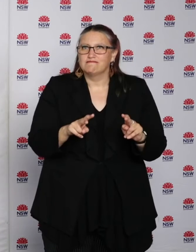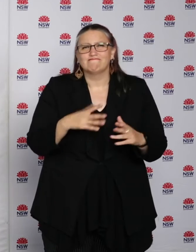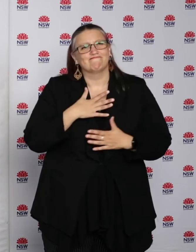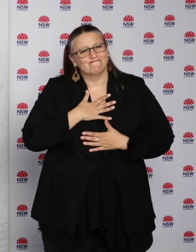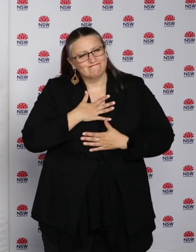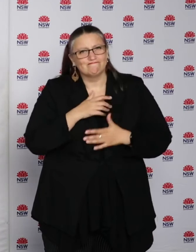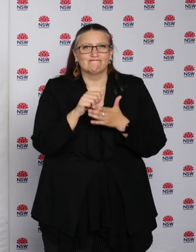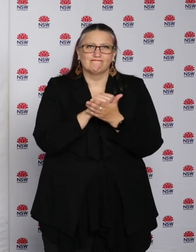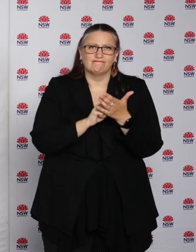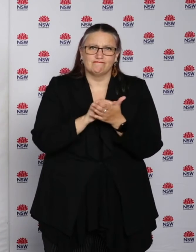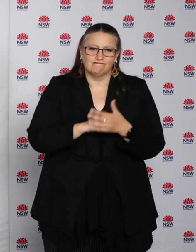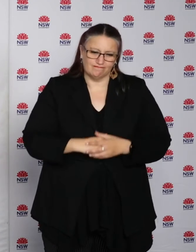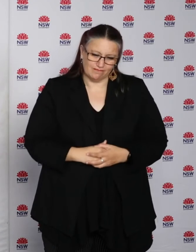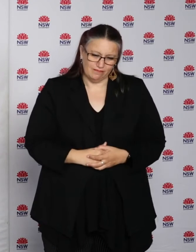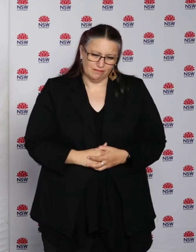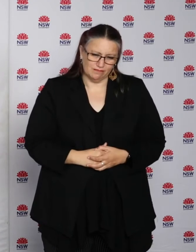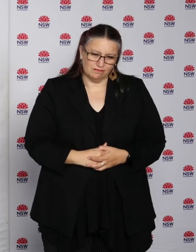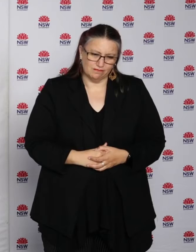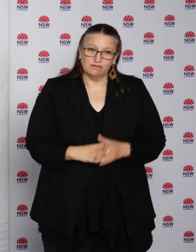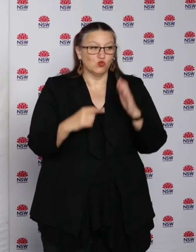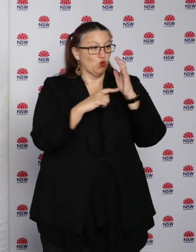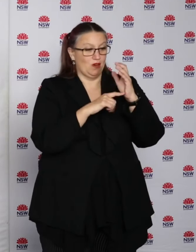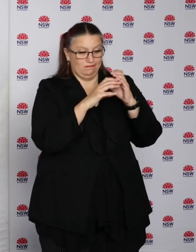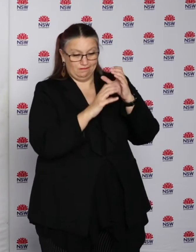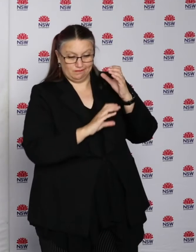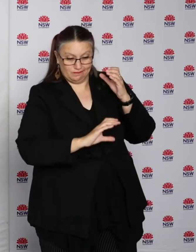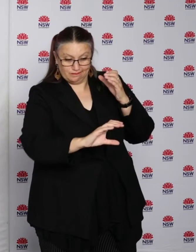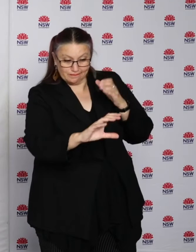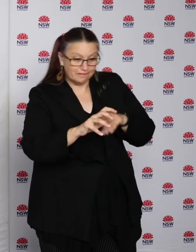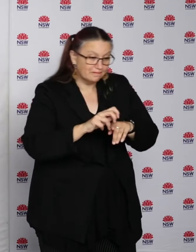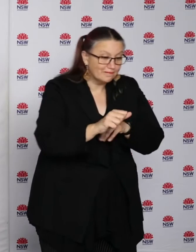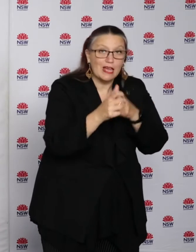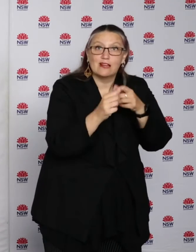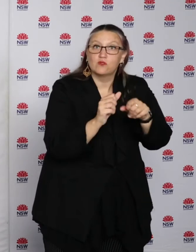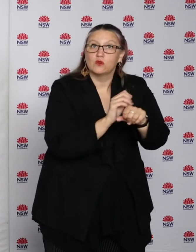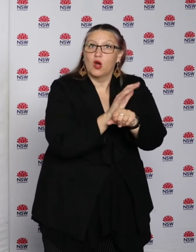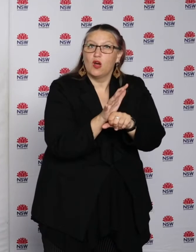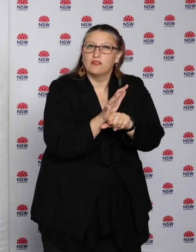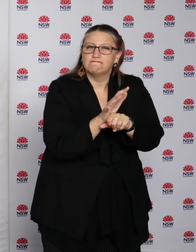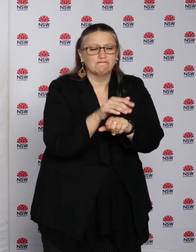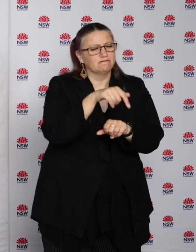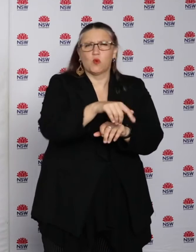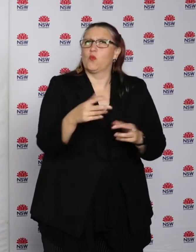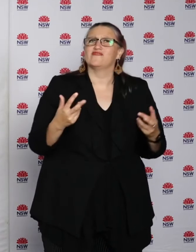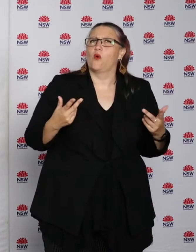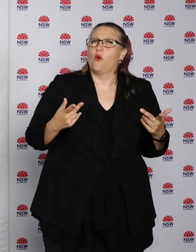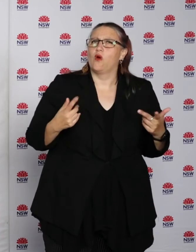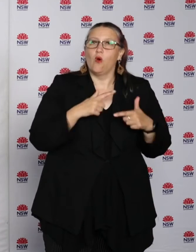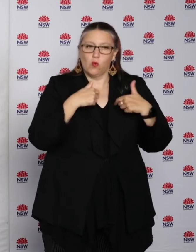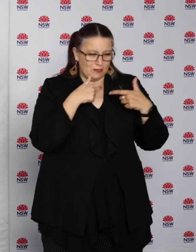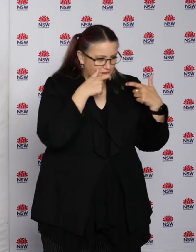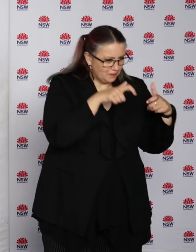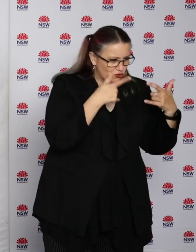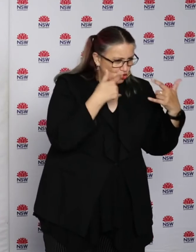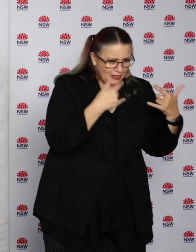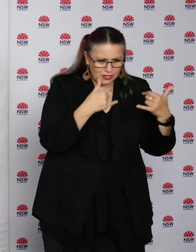In terms of sewage detections, we have an ongoing surveillance system to detect fragments of the virus that causes COVID-19